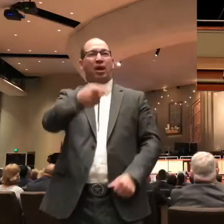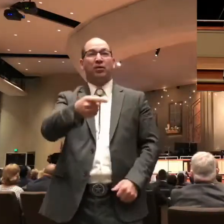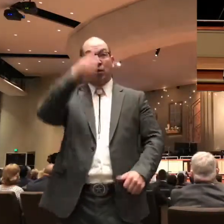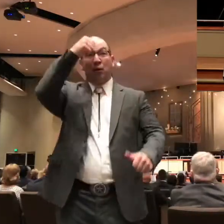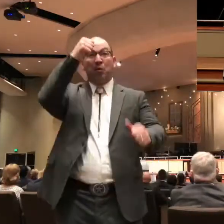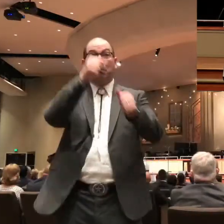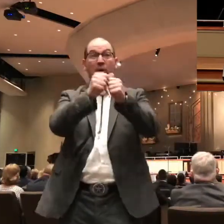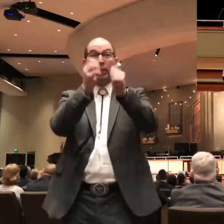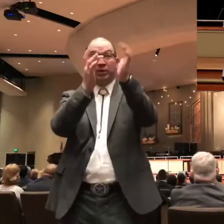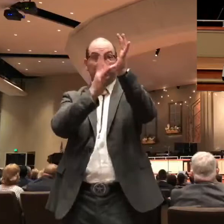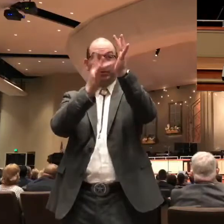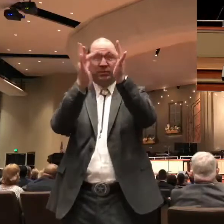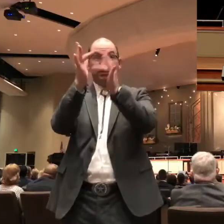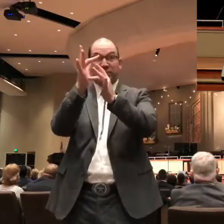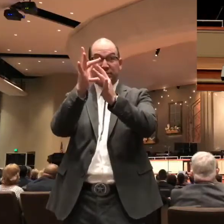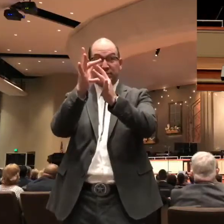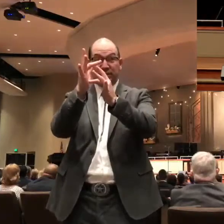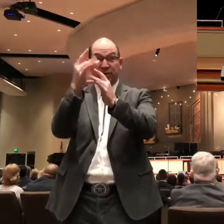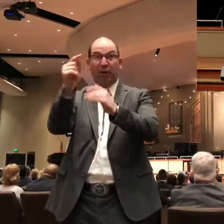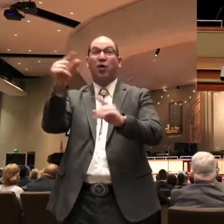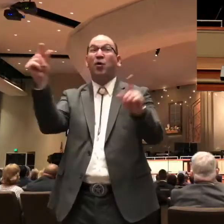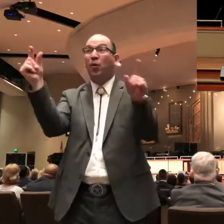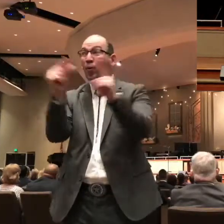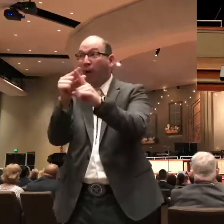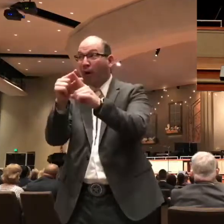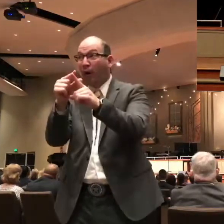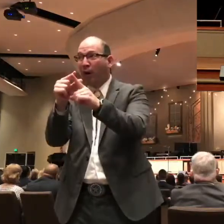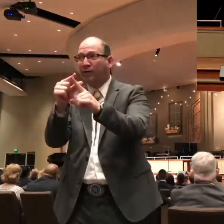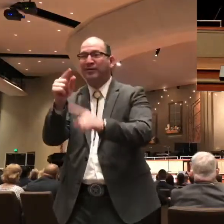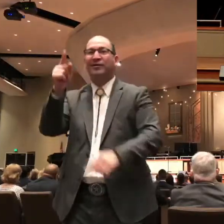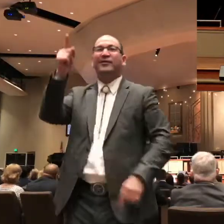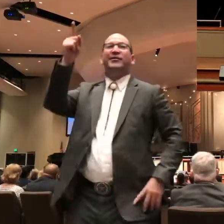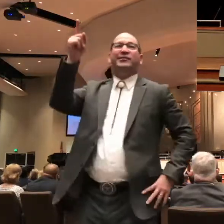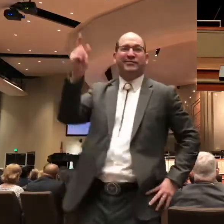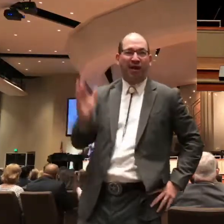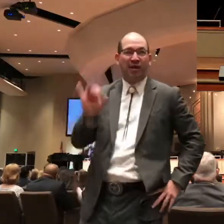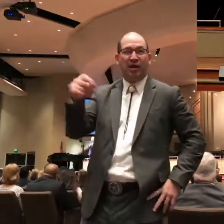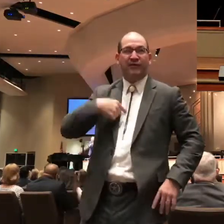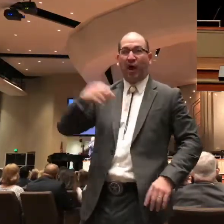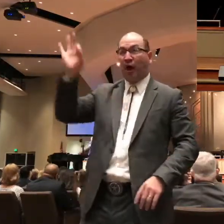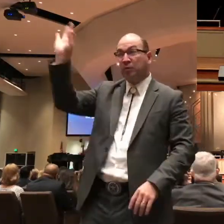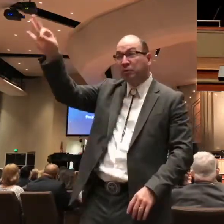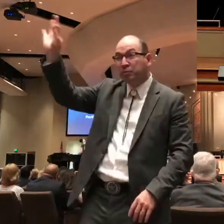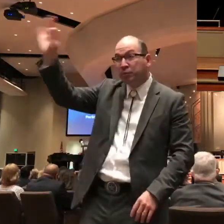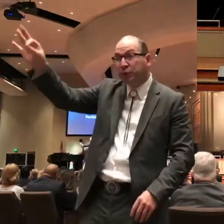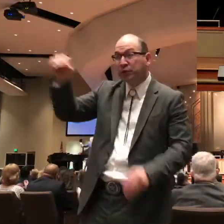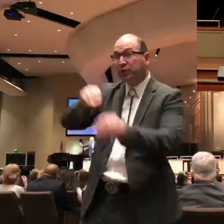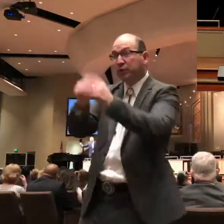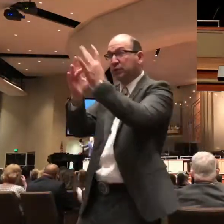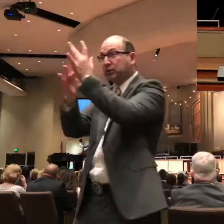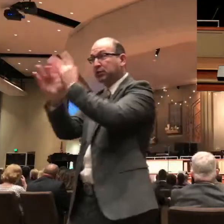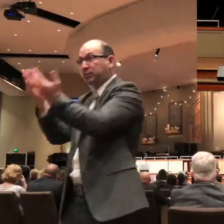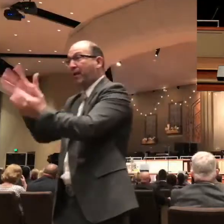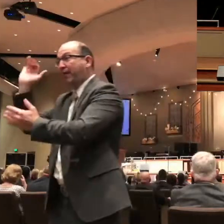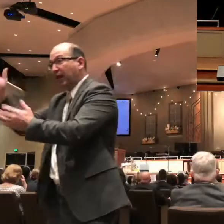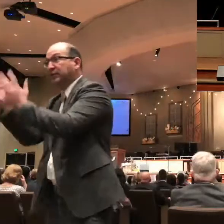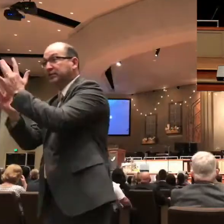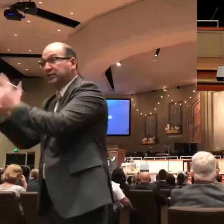the Word was with God, and the Word was God. Listen to me. If I preach to you any verse from that Bible, I'm giving you